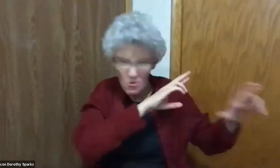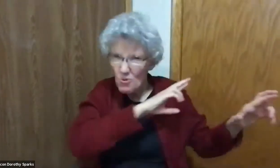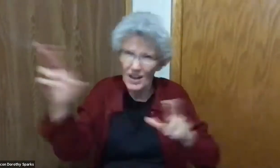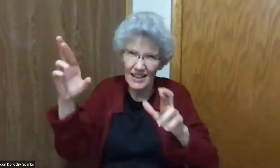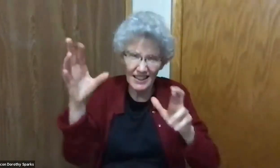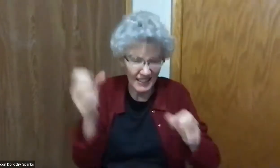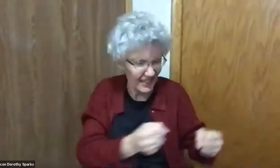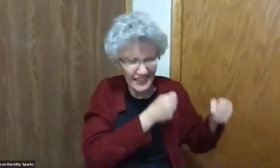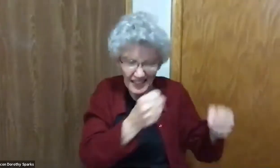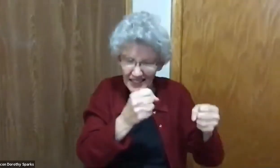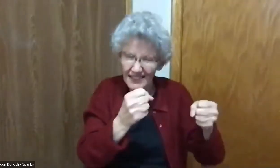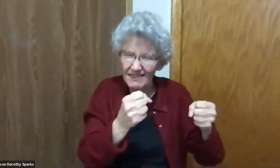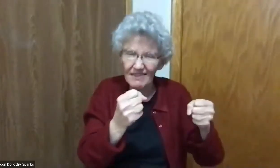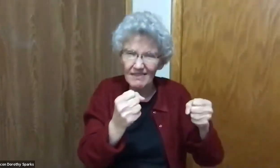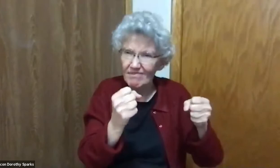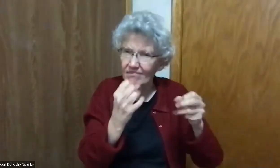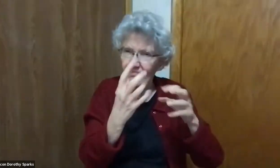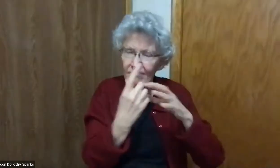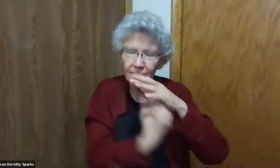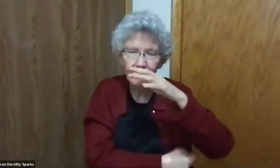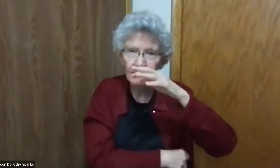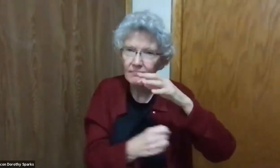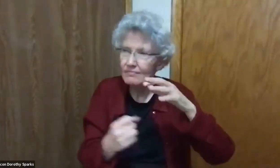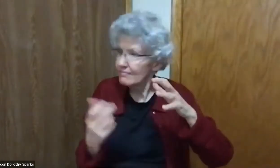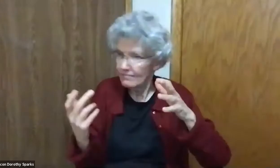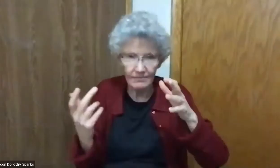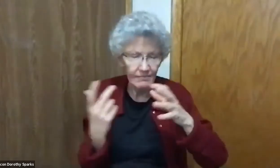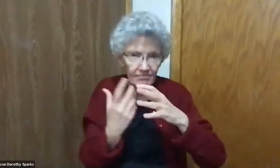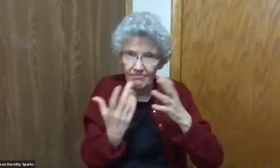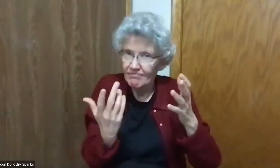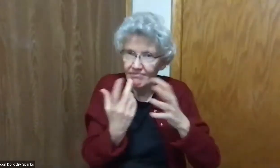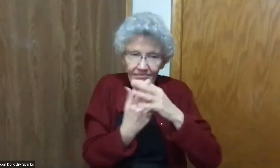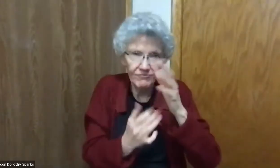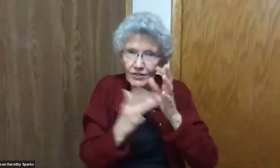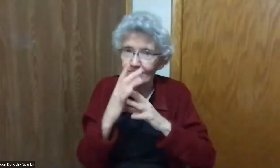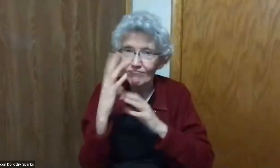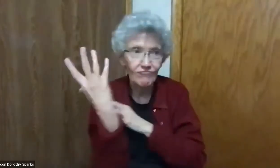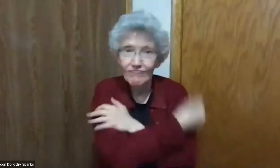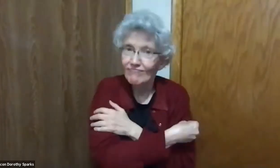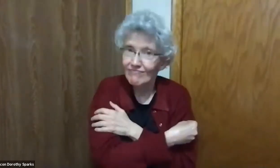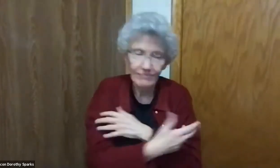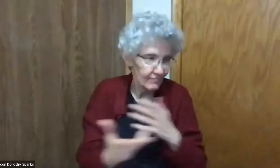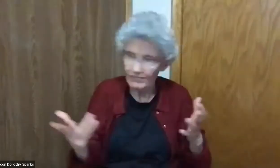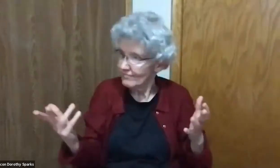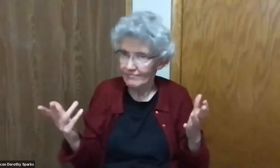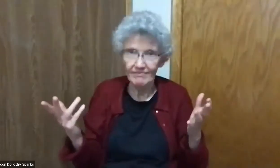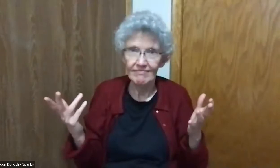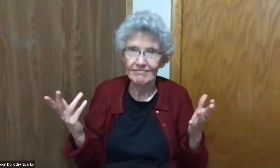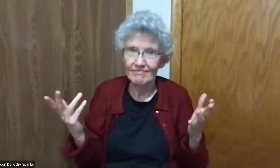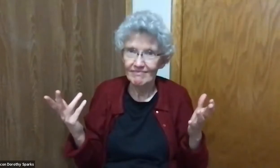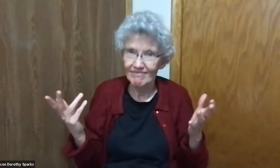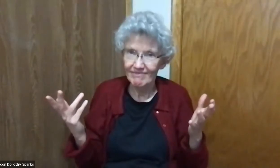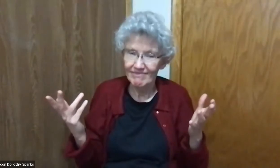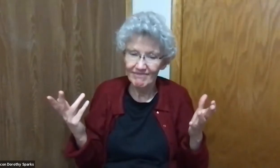They dragged him to the edge of the cliff on which the town was built because they wanted to throw him down from there.